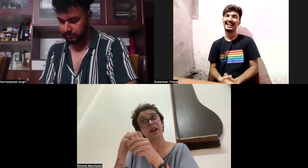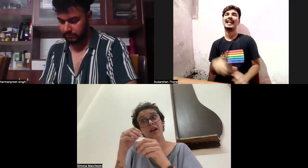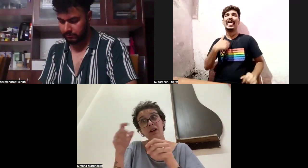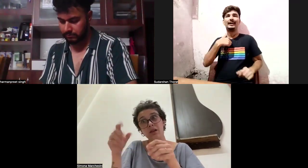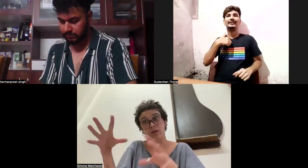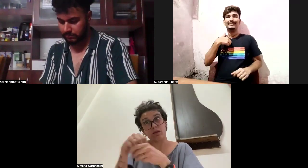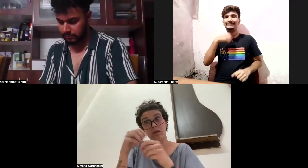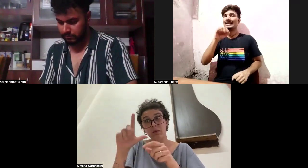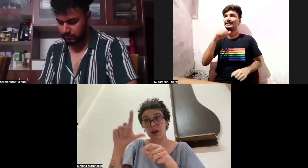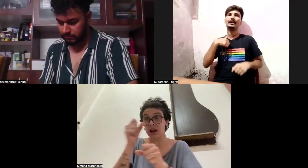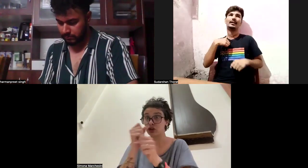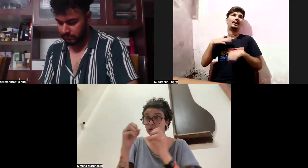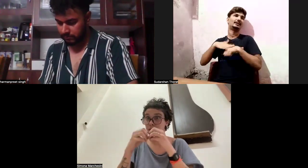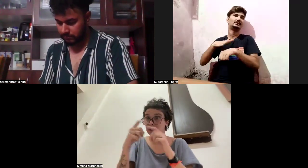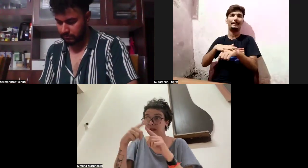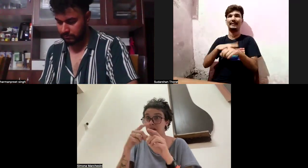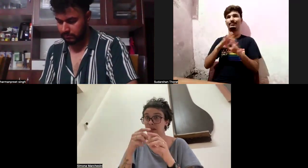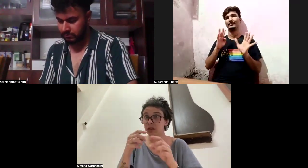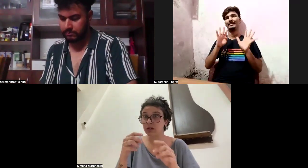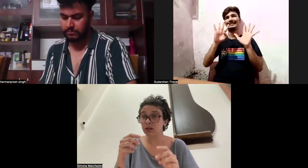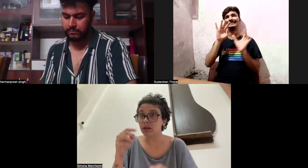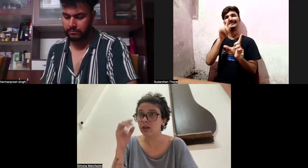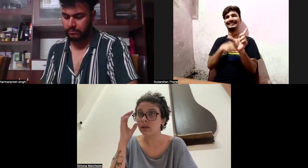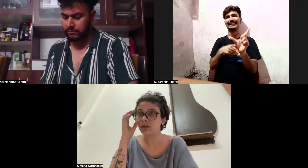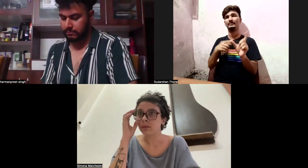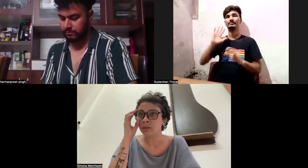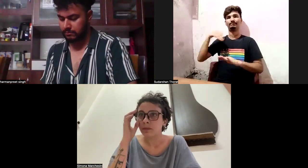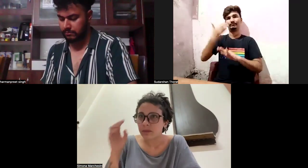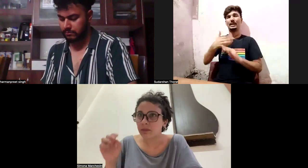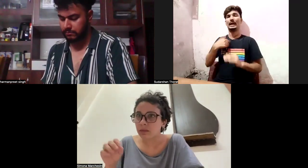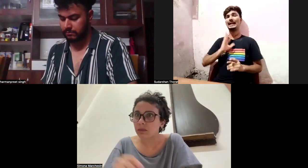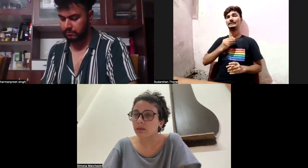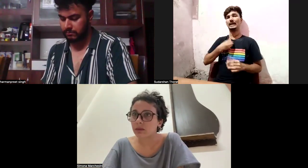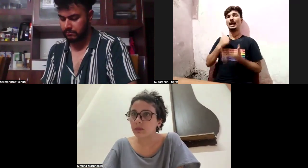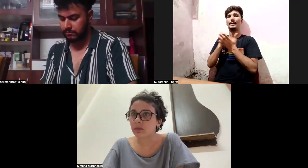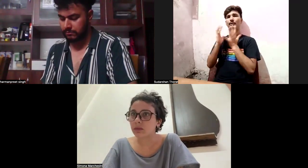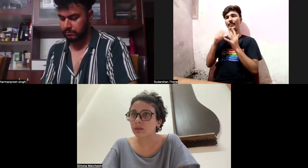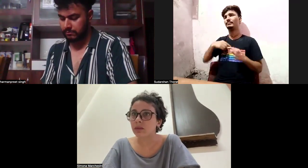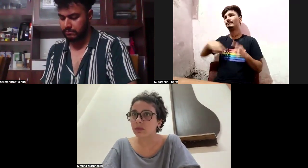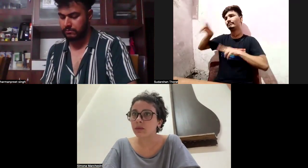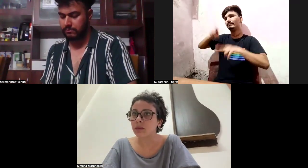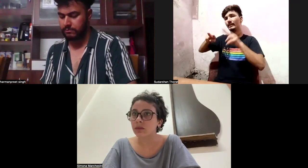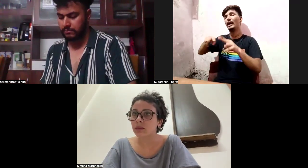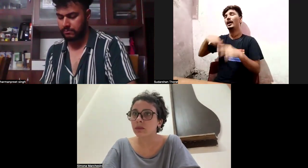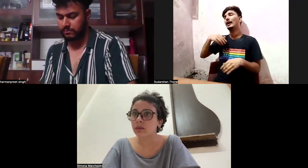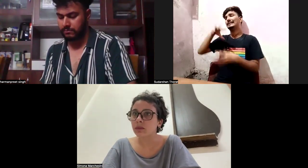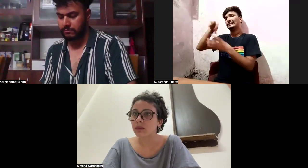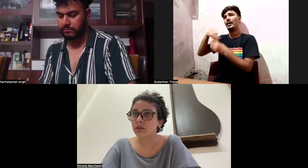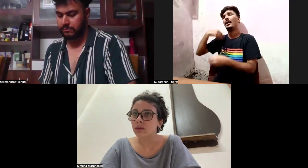it is a little more diverse. No, my question is, are they in the same community?